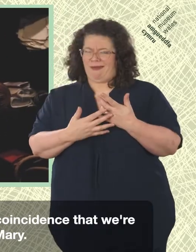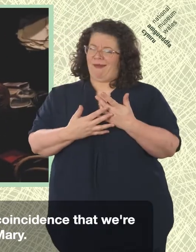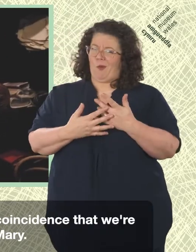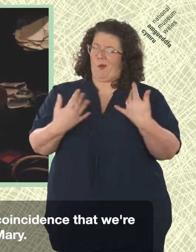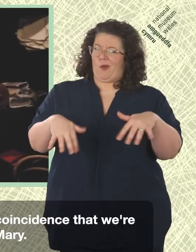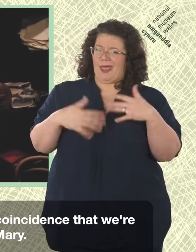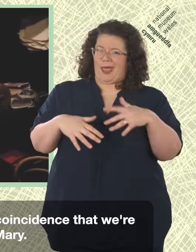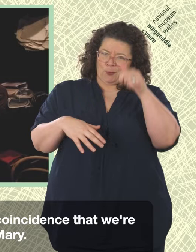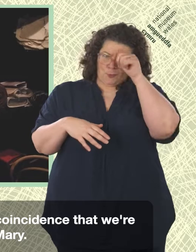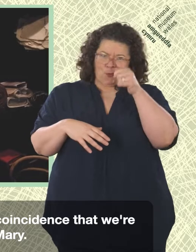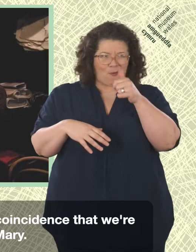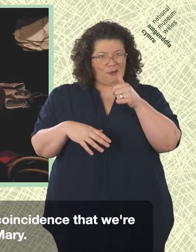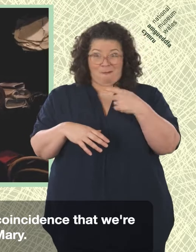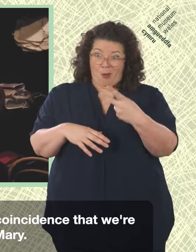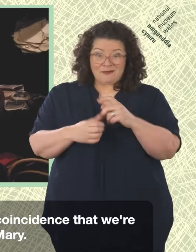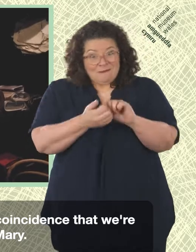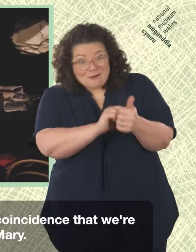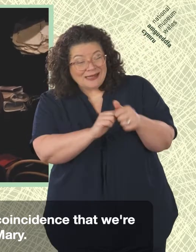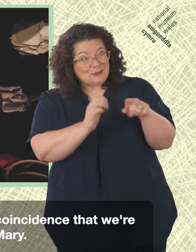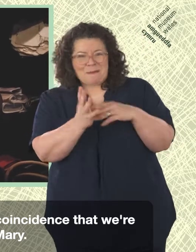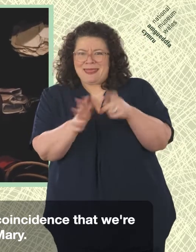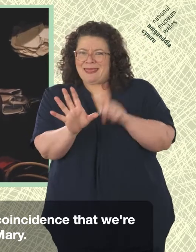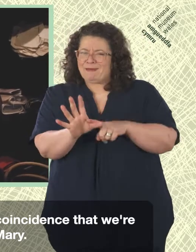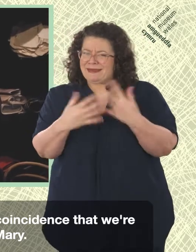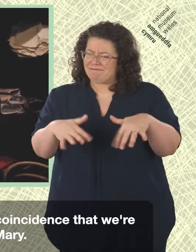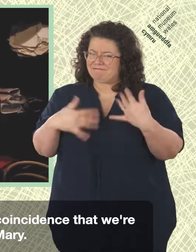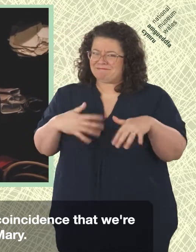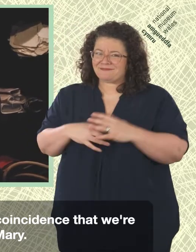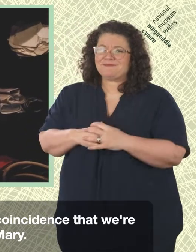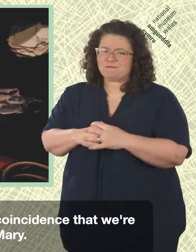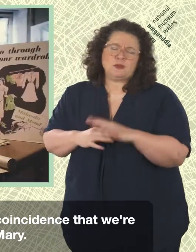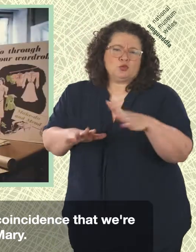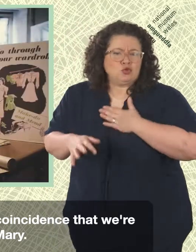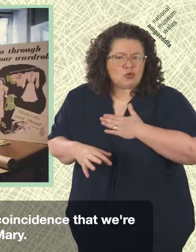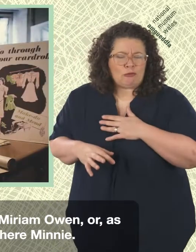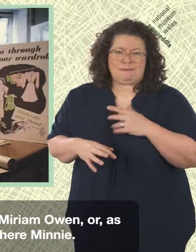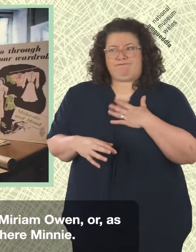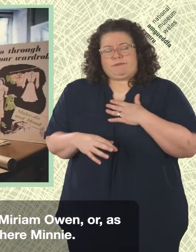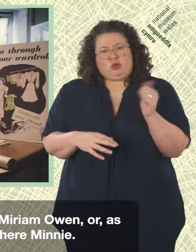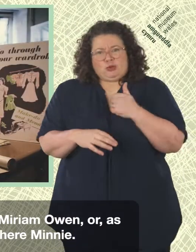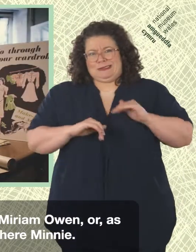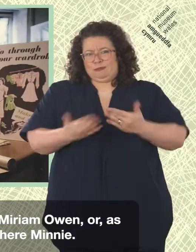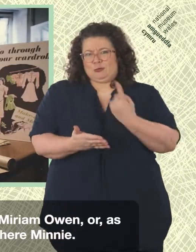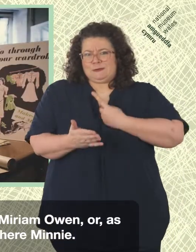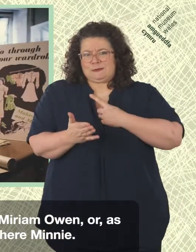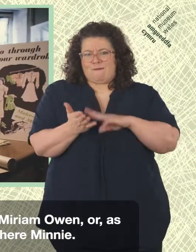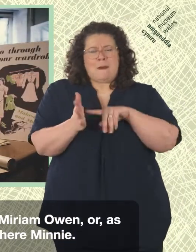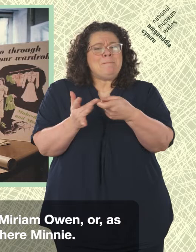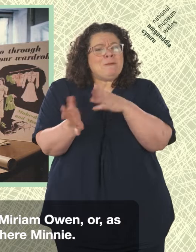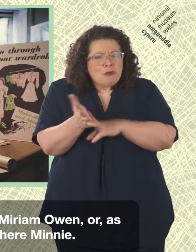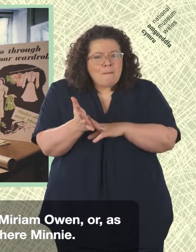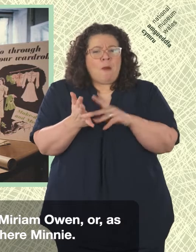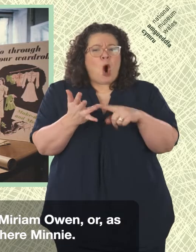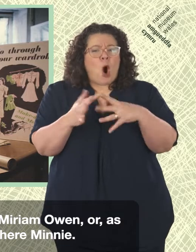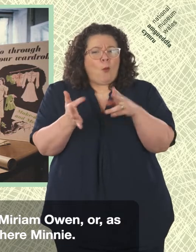love. It's such a coincidence that we're both friends with Mary. Oh, excuse my manners. My